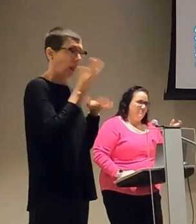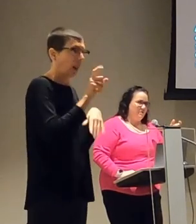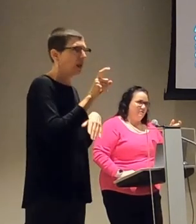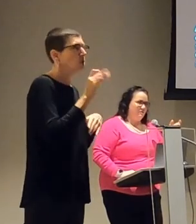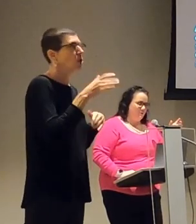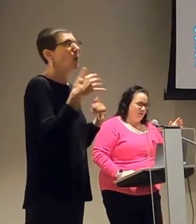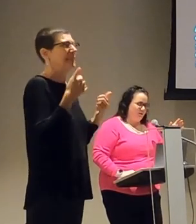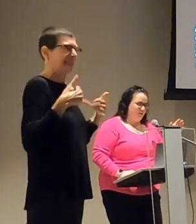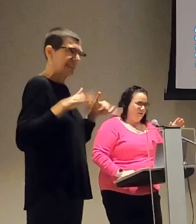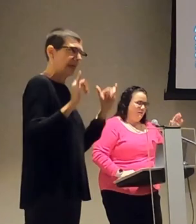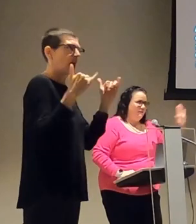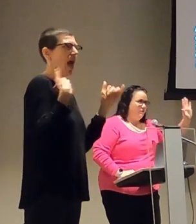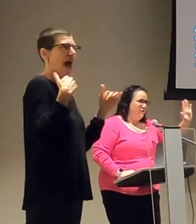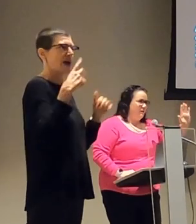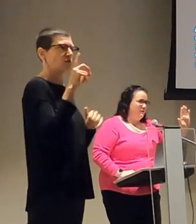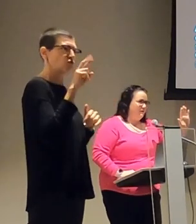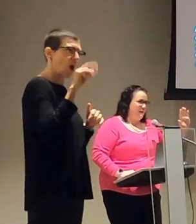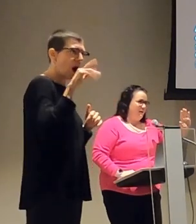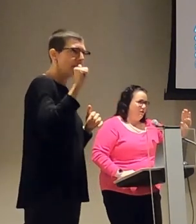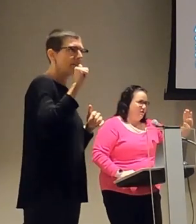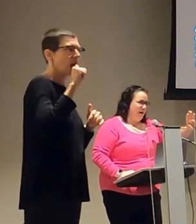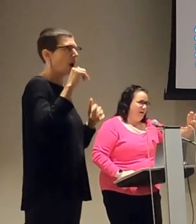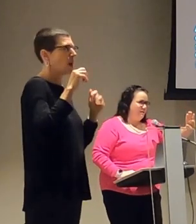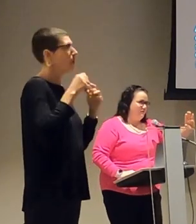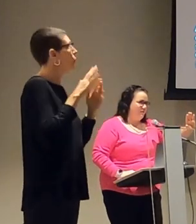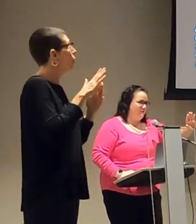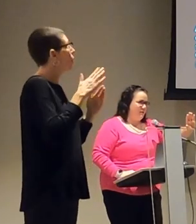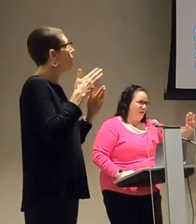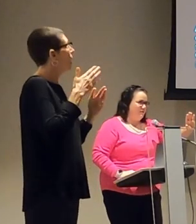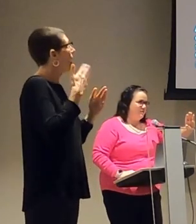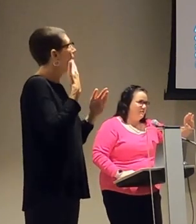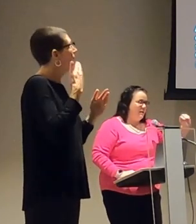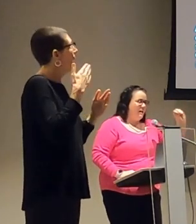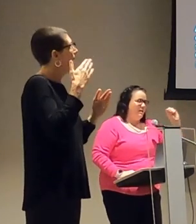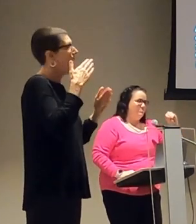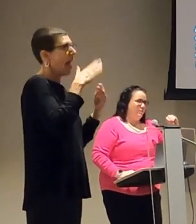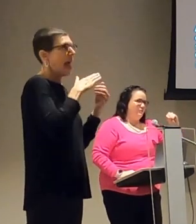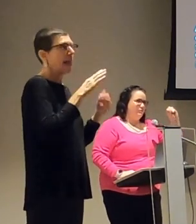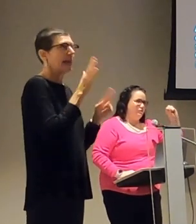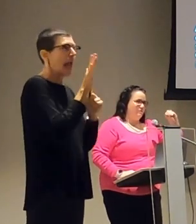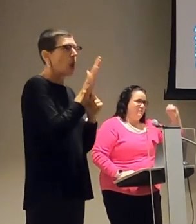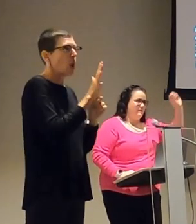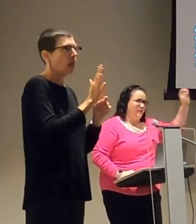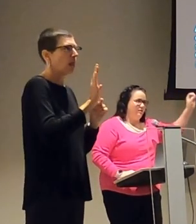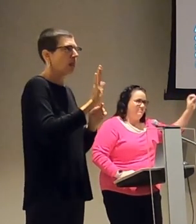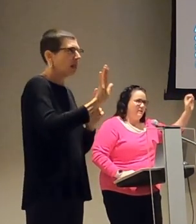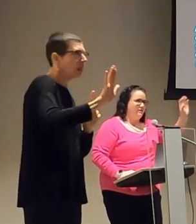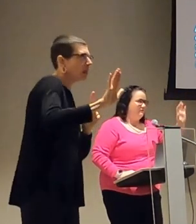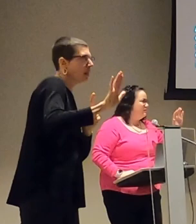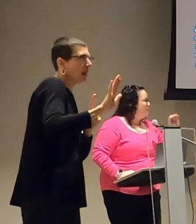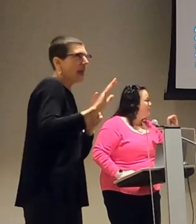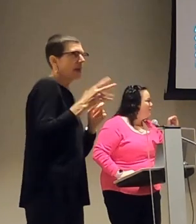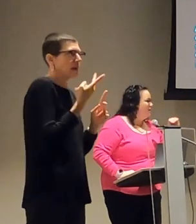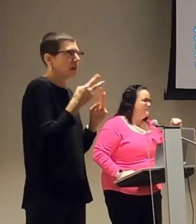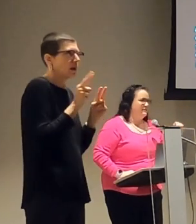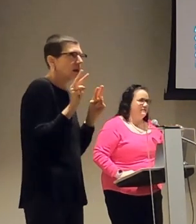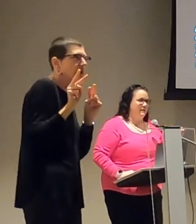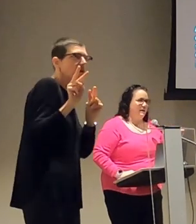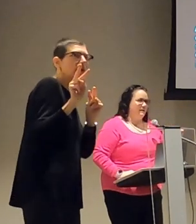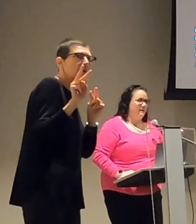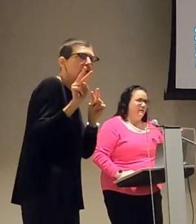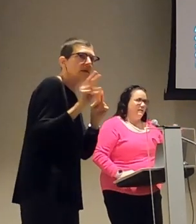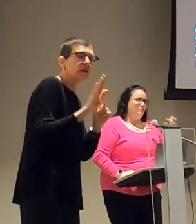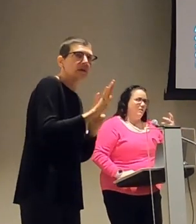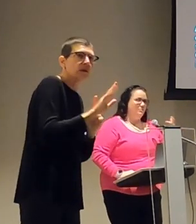the drama with bit of her having her hand in front of the candle and both Judith and her maidservant looking off to